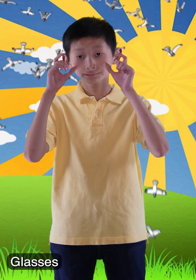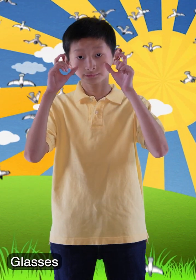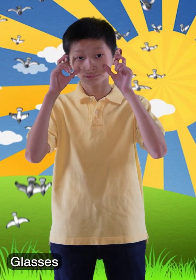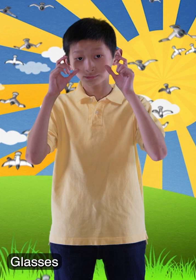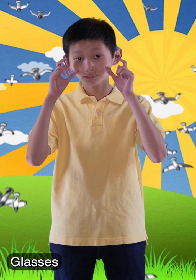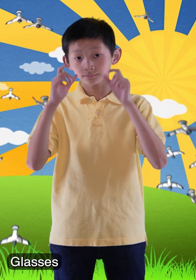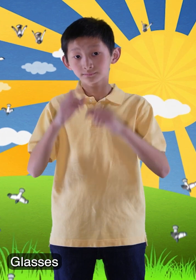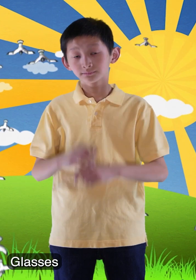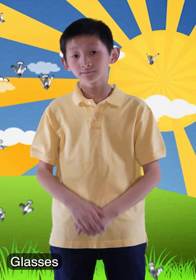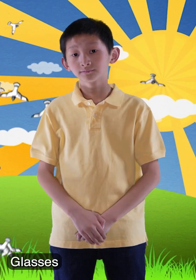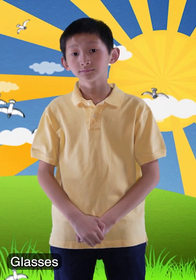Glasses.